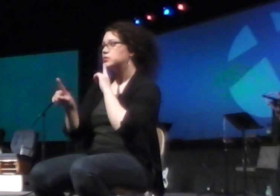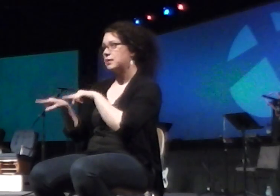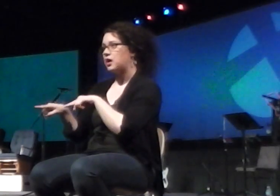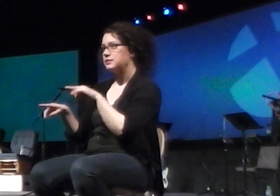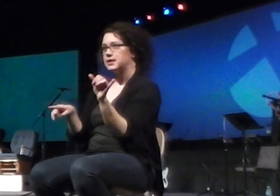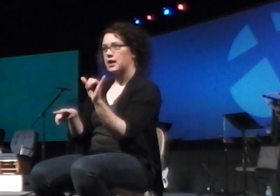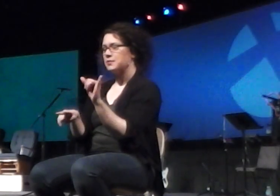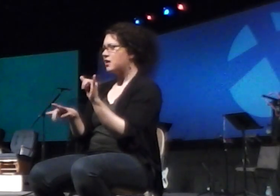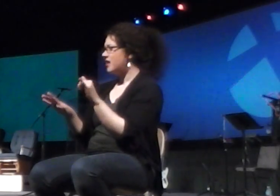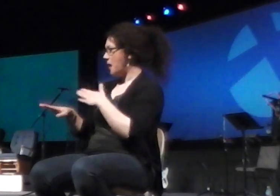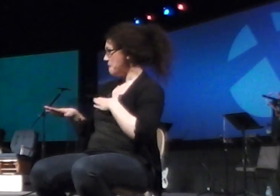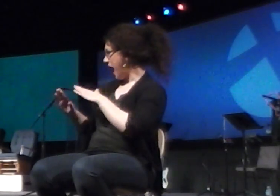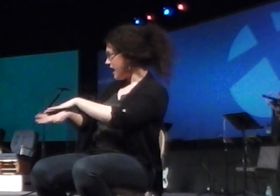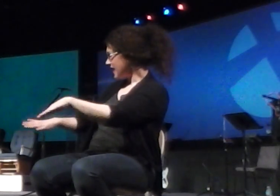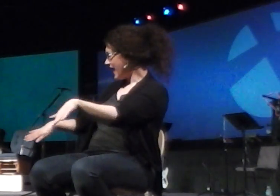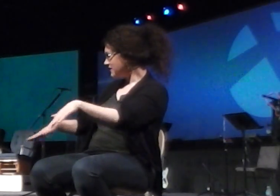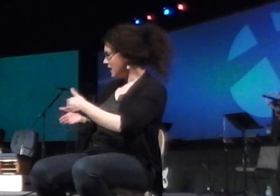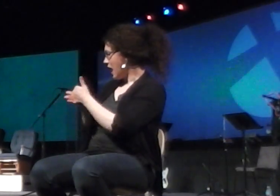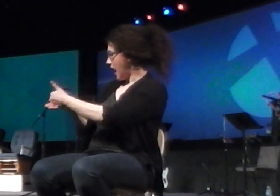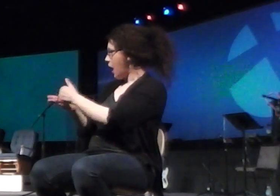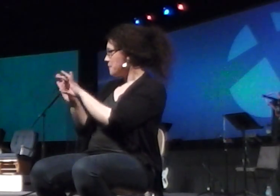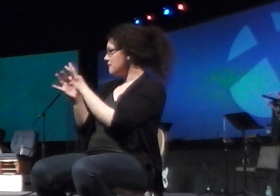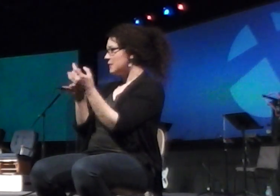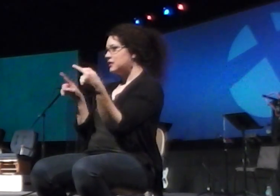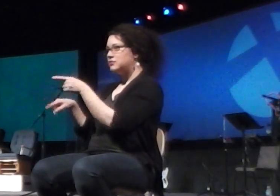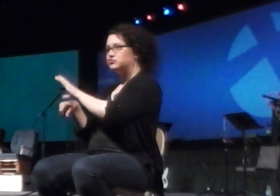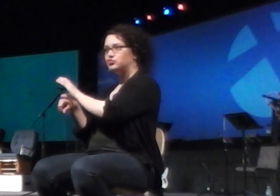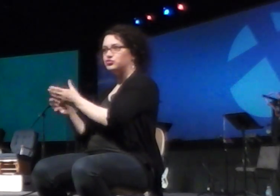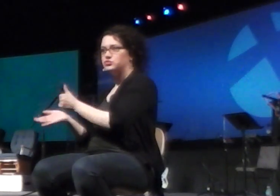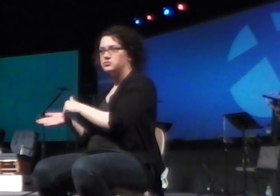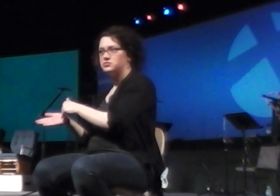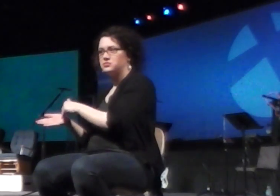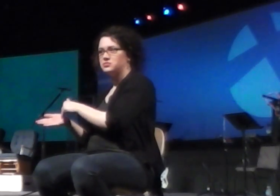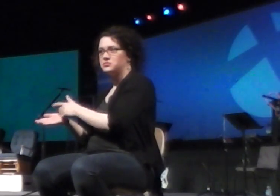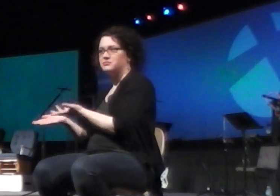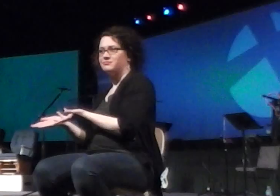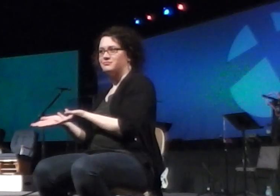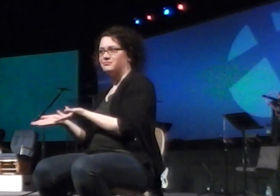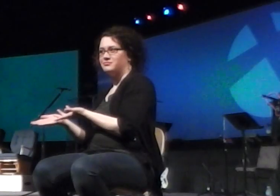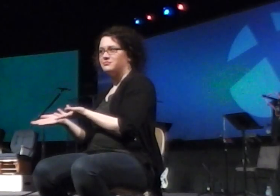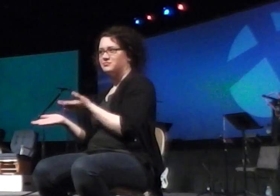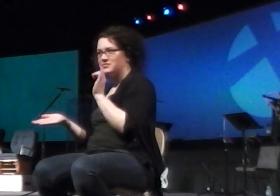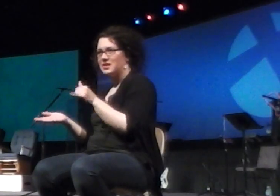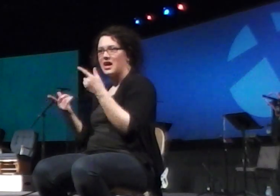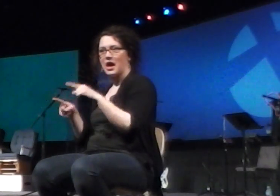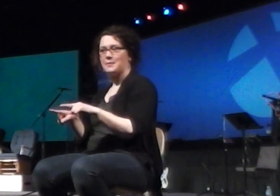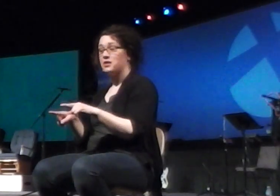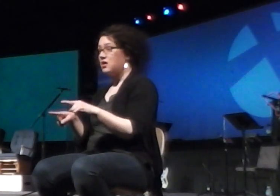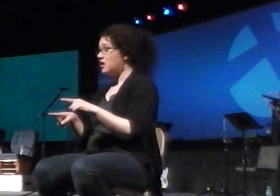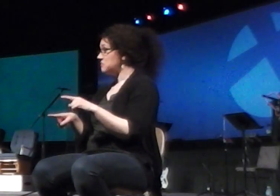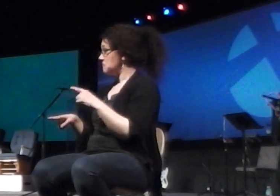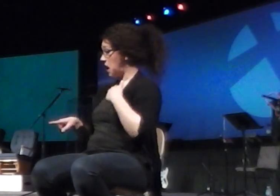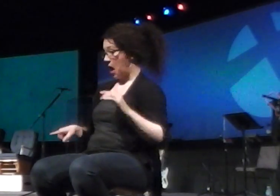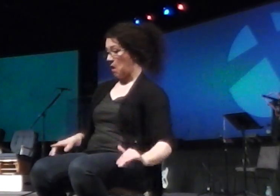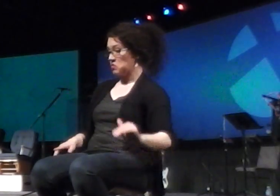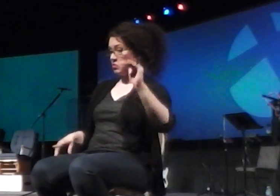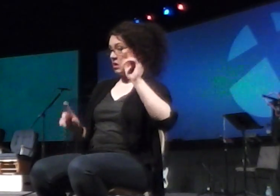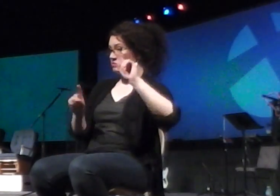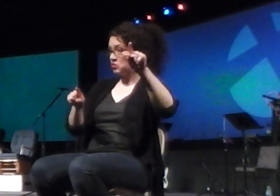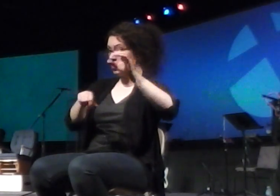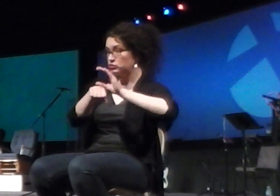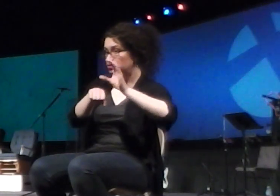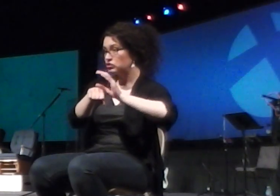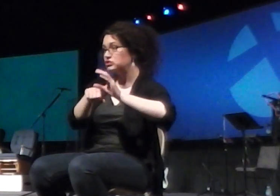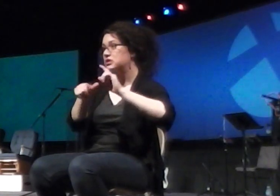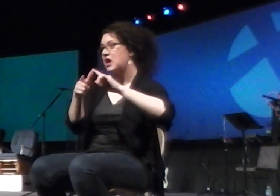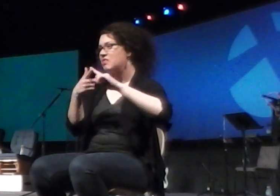who actually got our family back in church. I've heard that so many times. I mean, maybe like I grew up in the church, or one time knew God, but